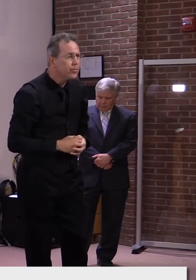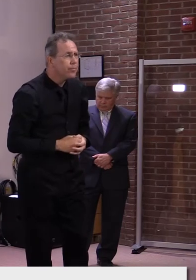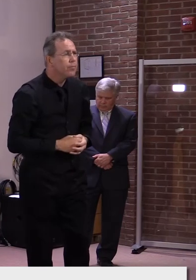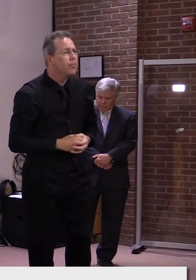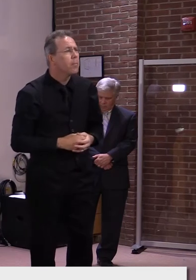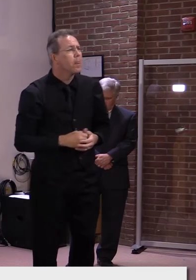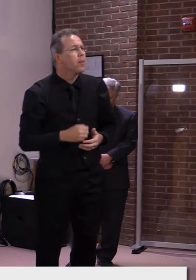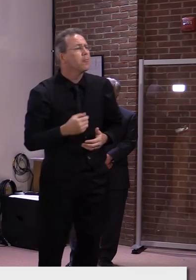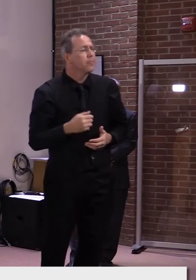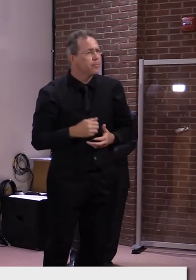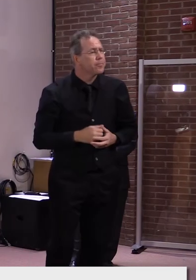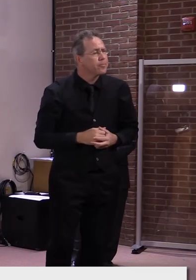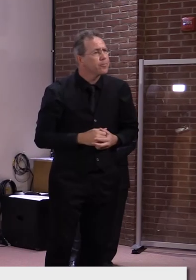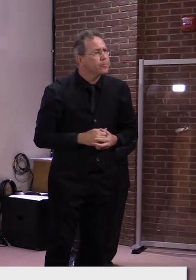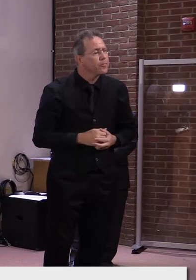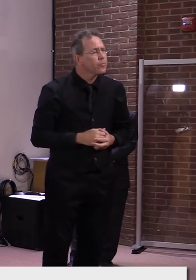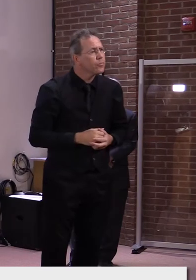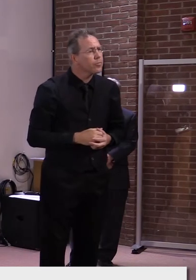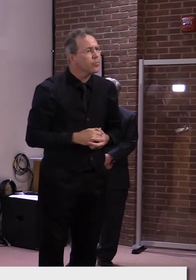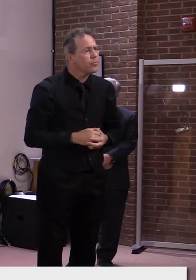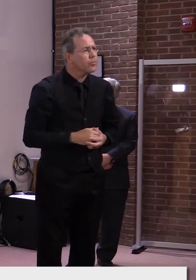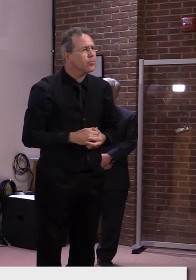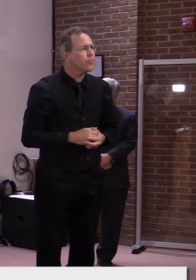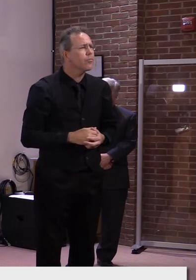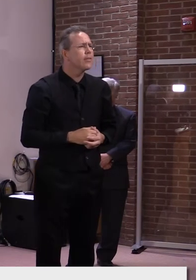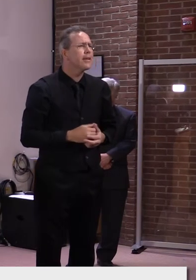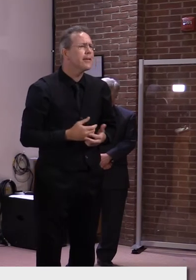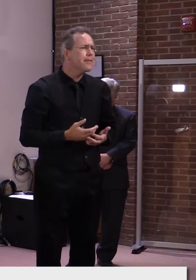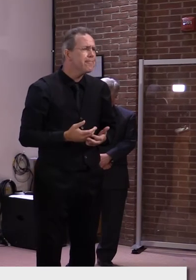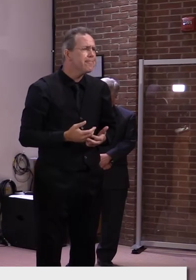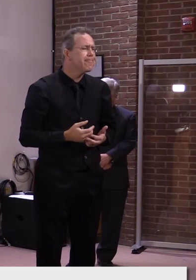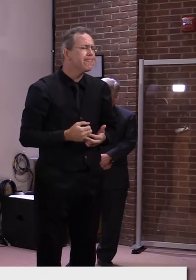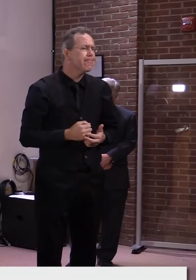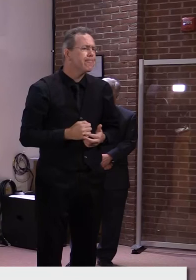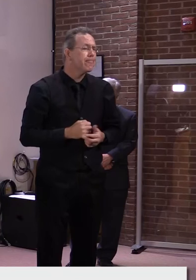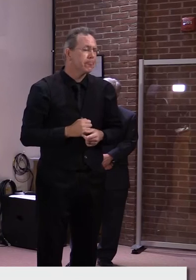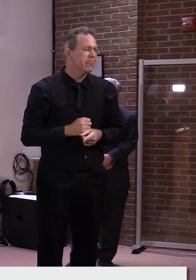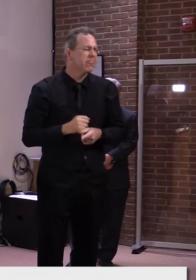posted. You know, I think to that point, you know,